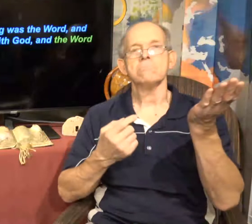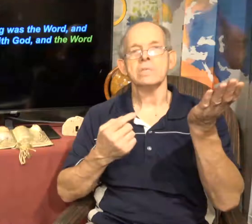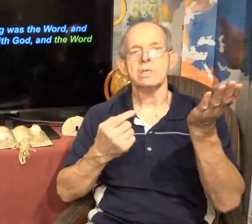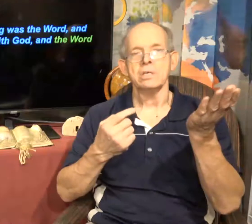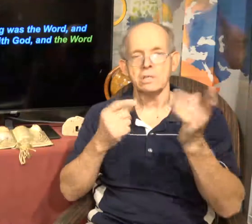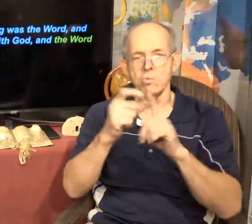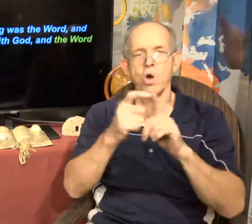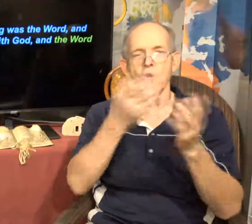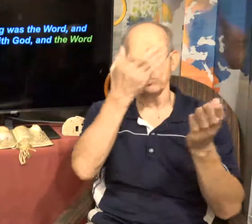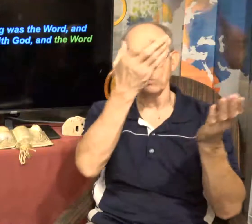the world.